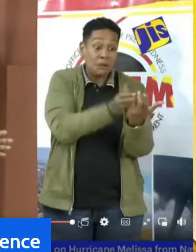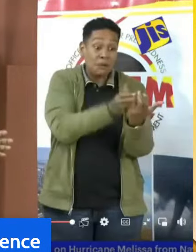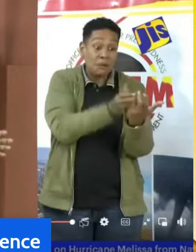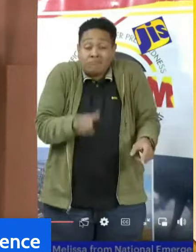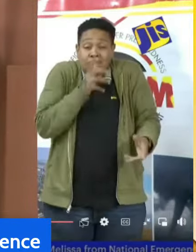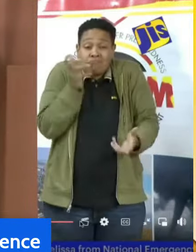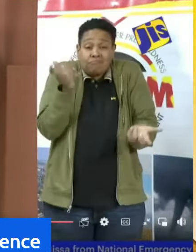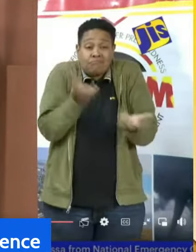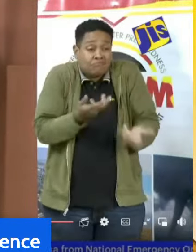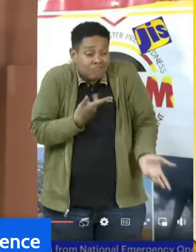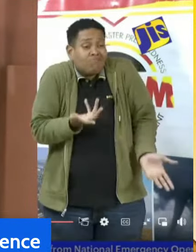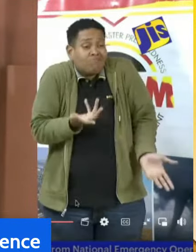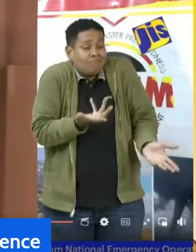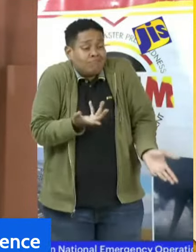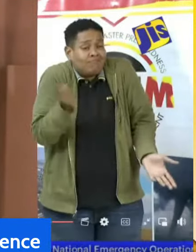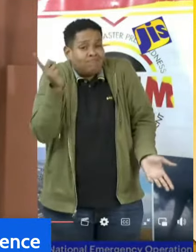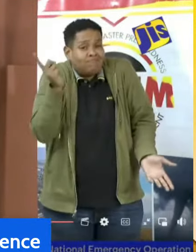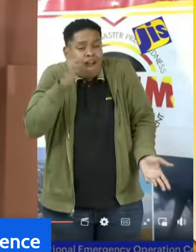what.